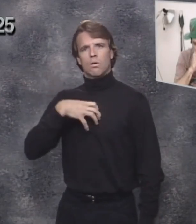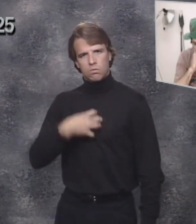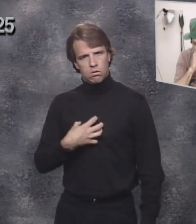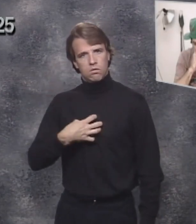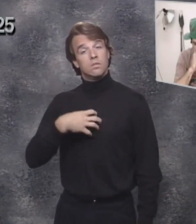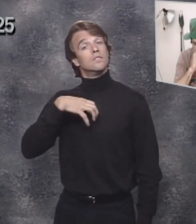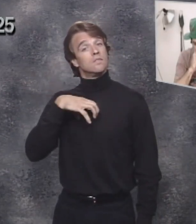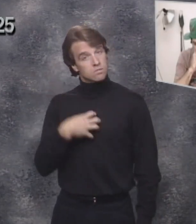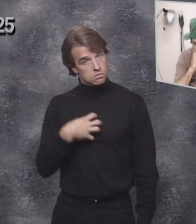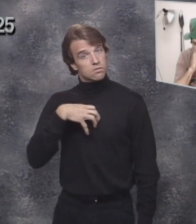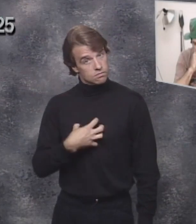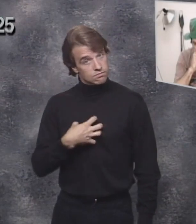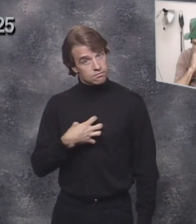Cough.